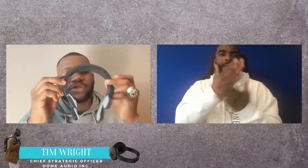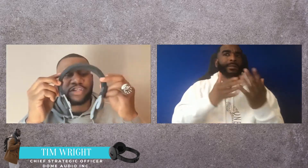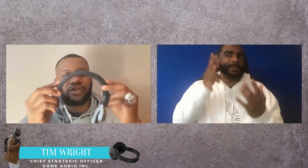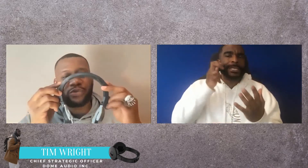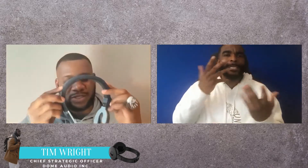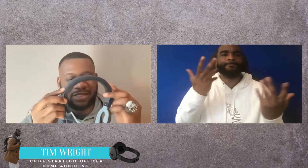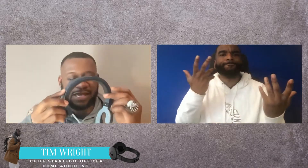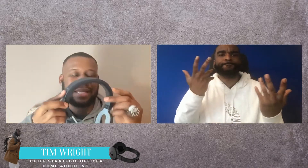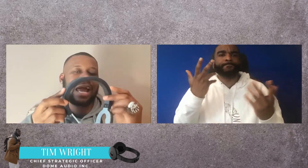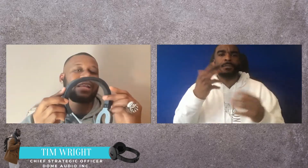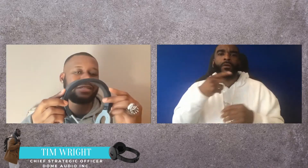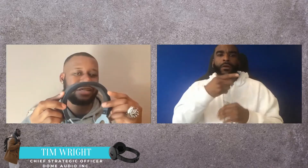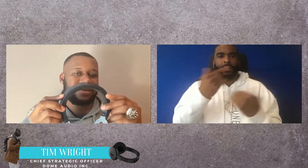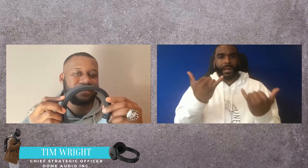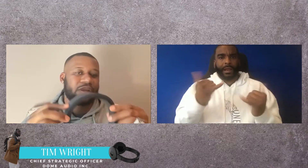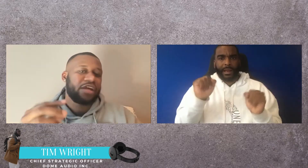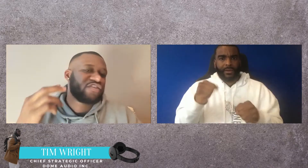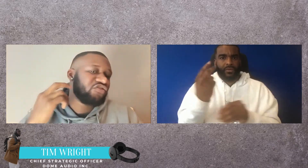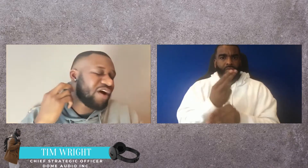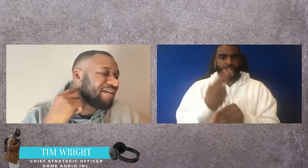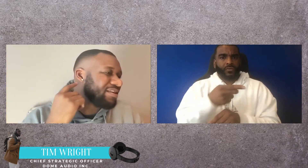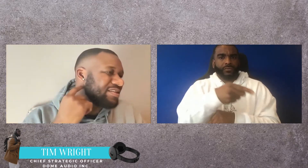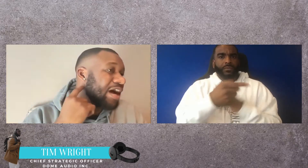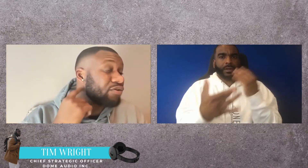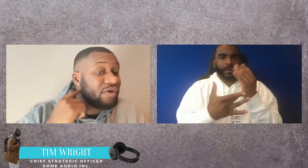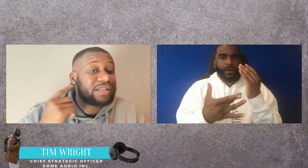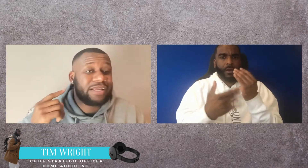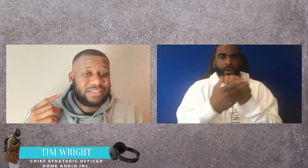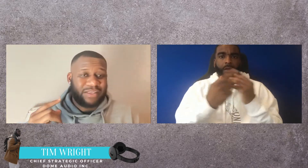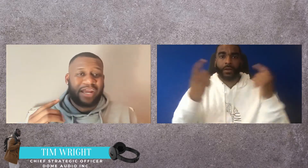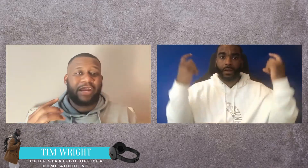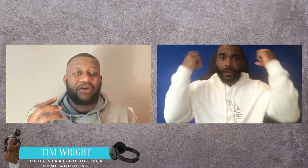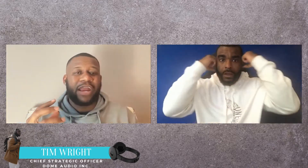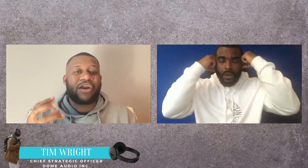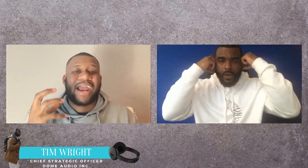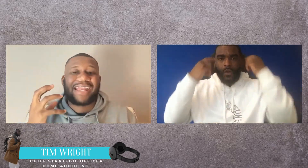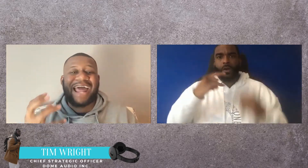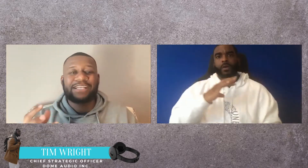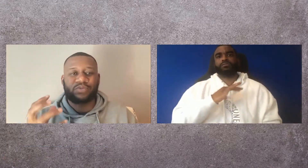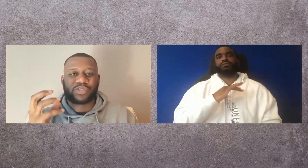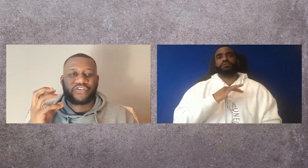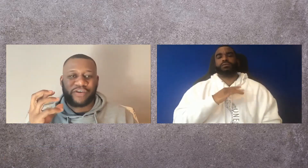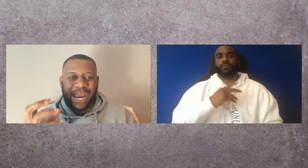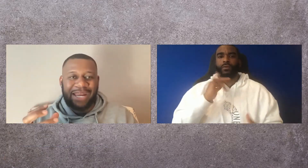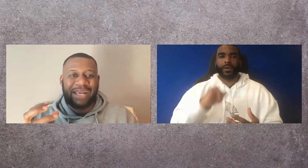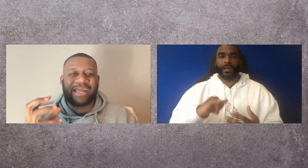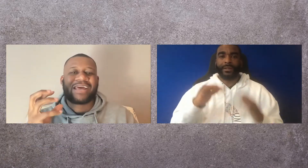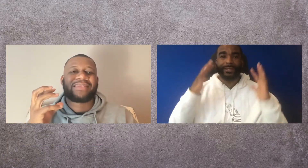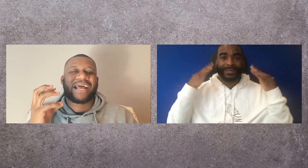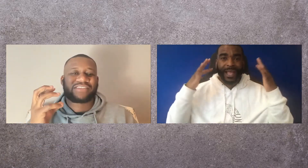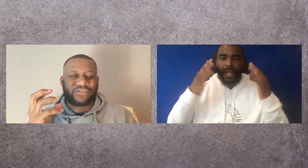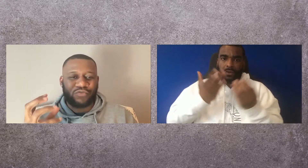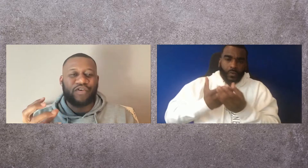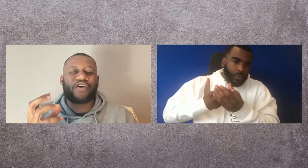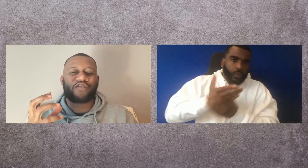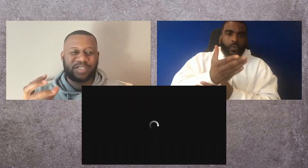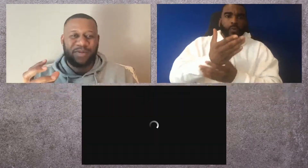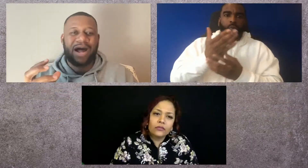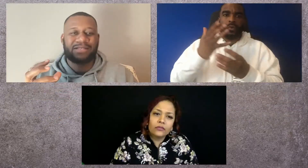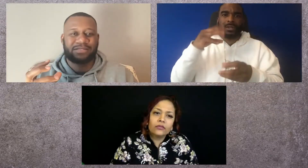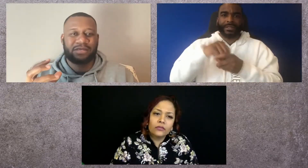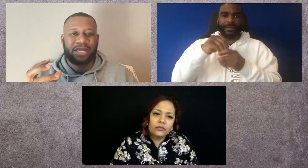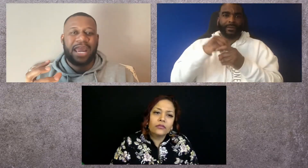we're able to use this technology to drive the sound directly into the inner ear. And that's what's creating that